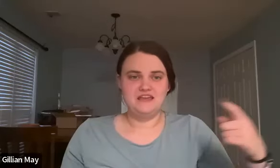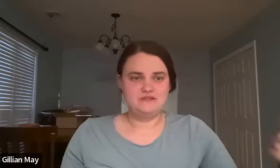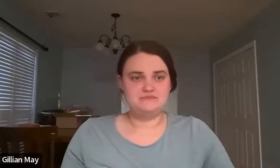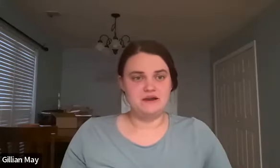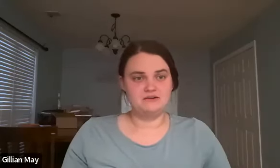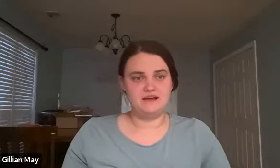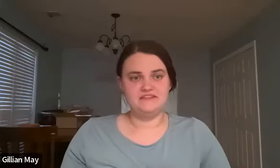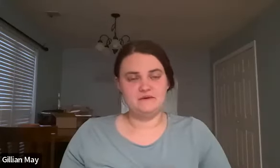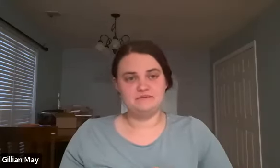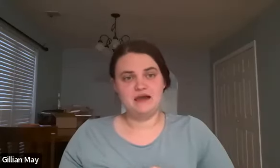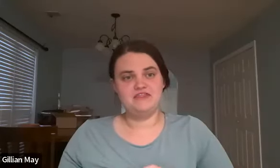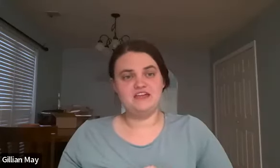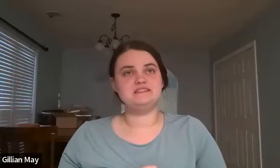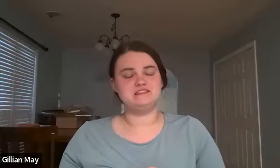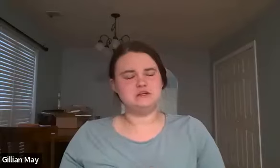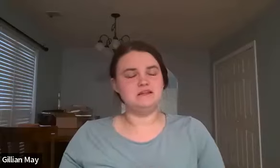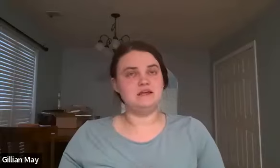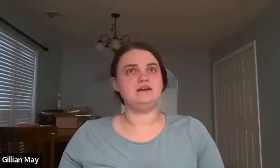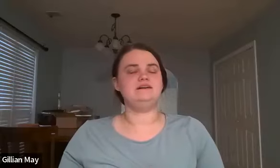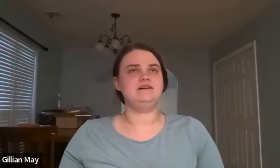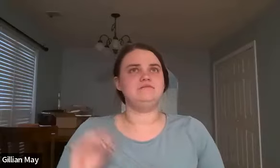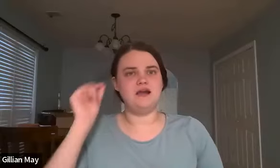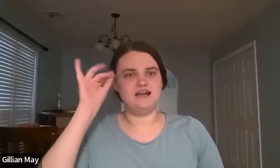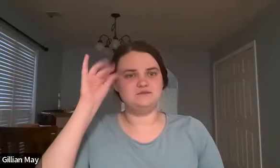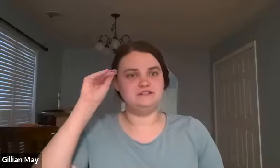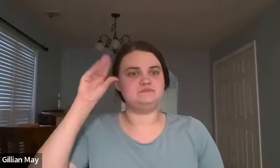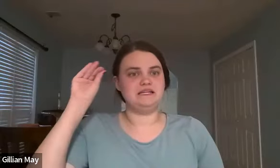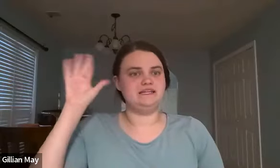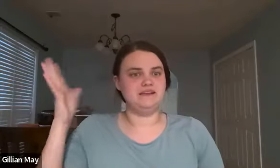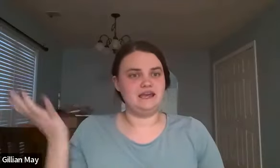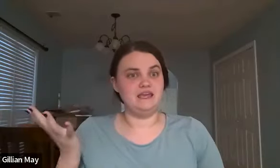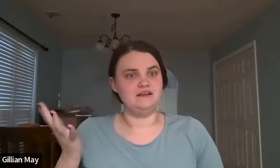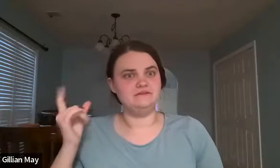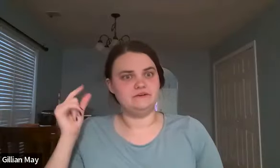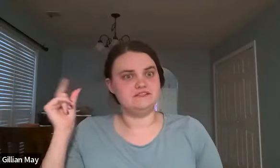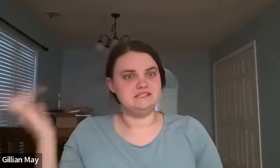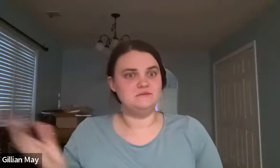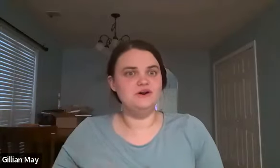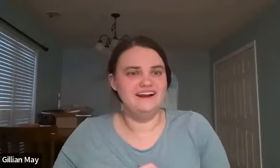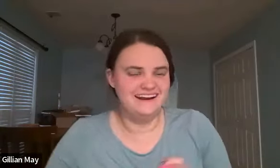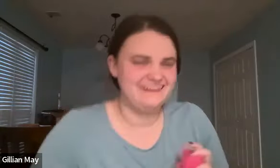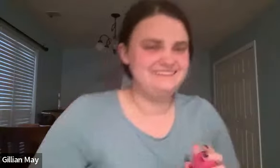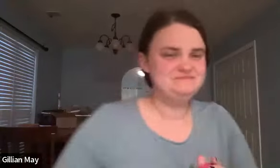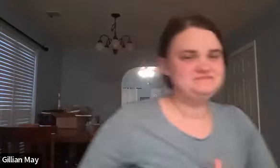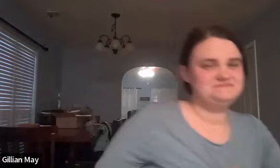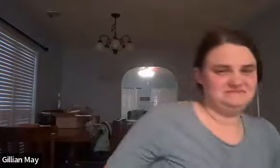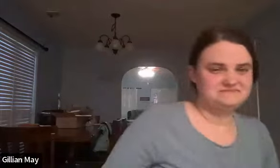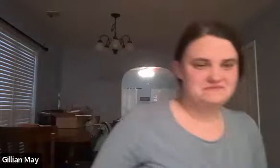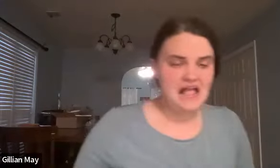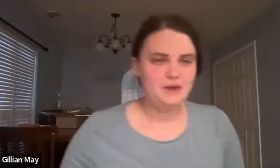would spiral. I think I would sit there and be like, my eyes would be just blinking like I can't with this anymore. I would get